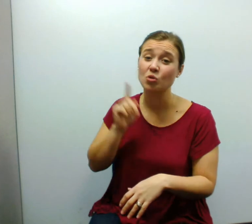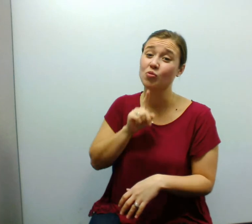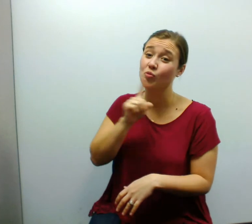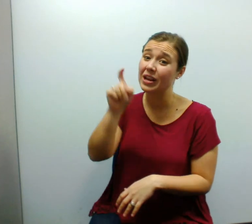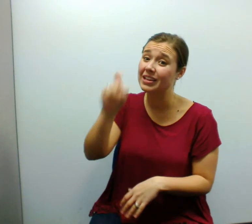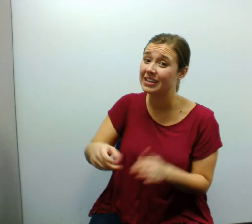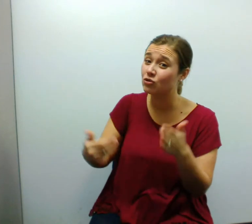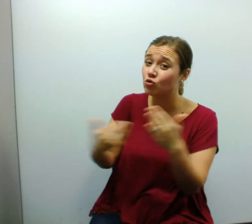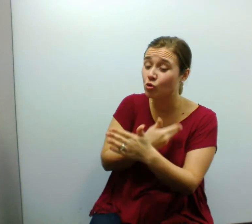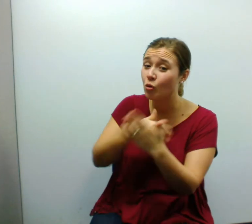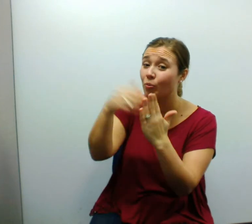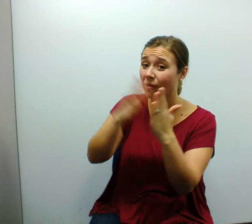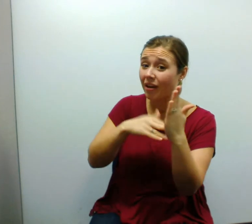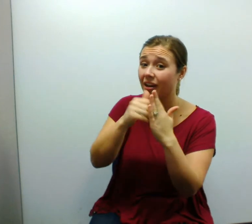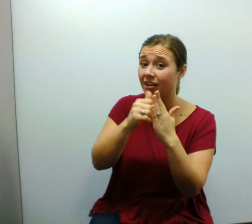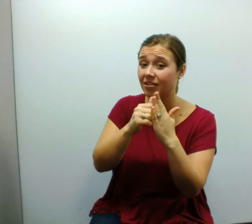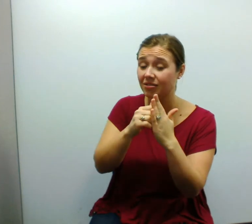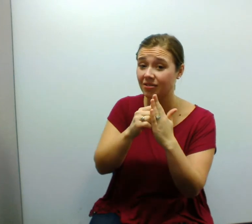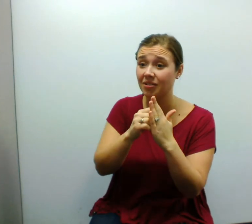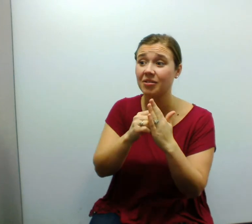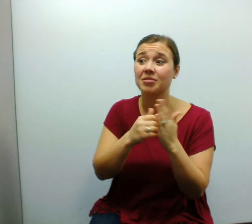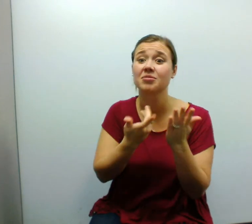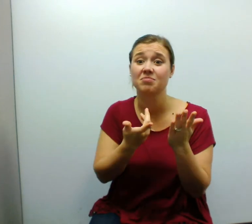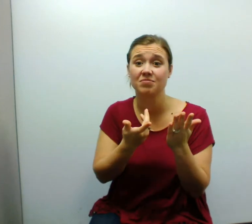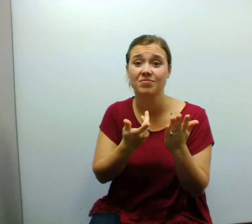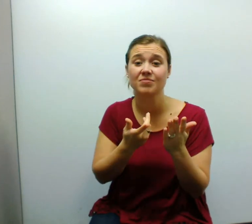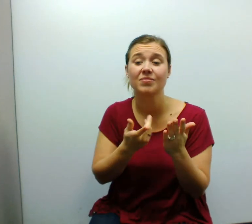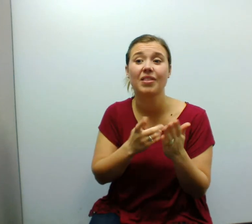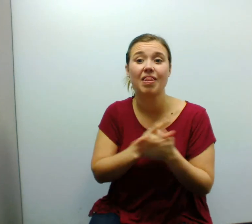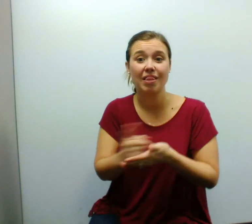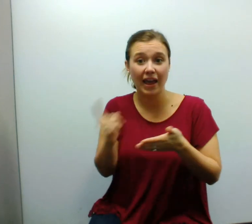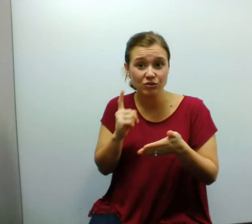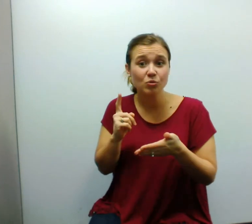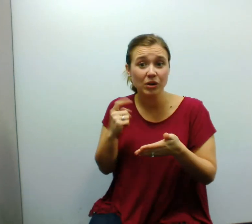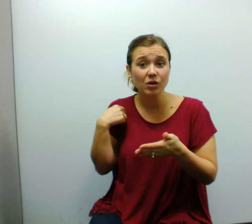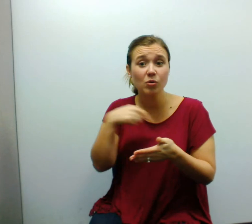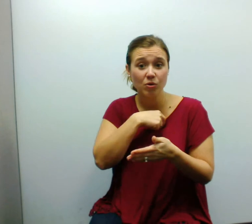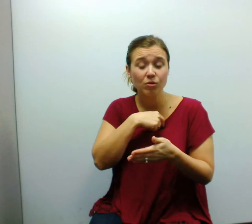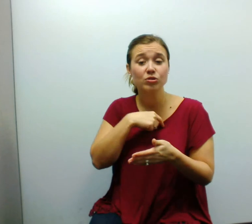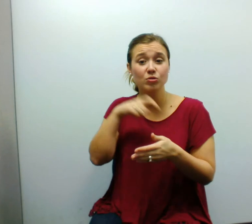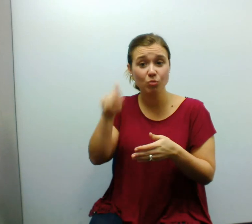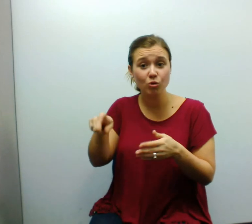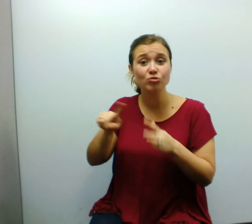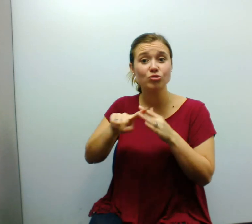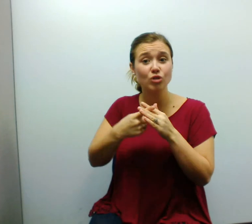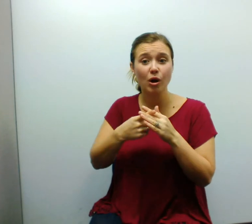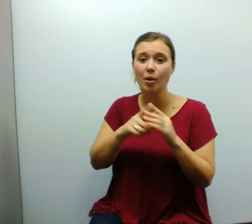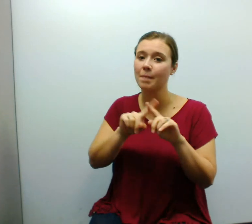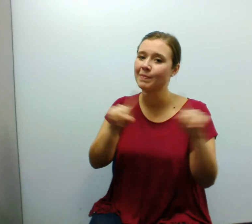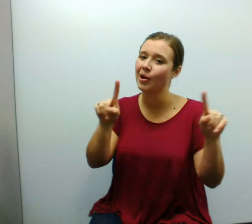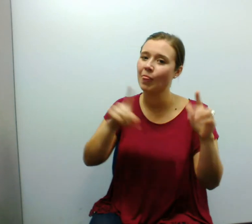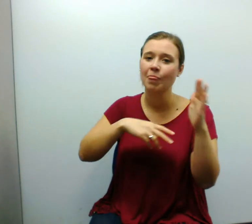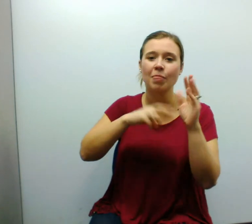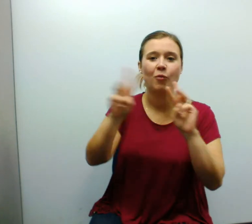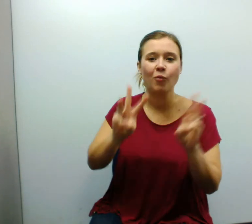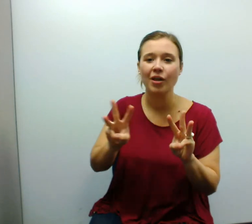was supposed to get underway last week, but the weather didn't cooperate. It rained for 4 days in a